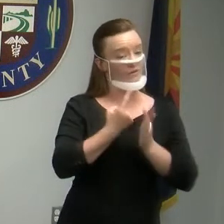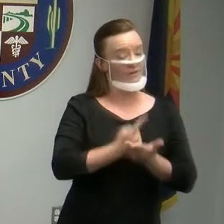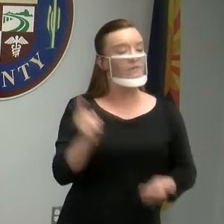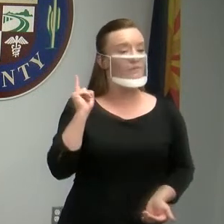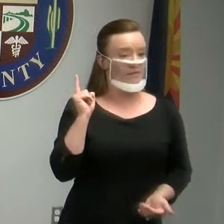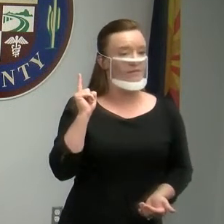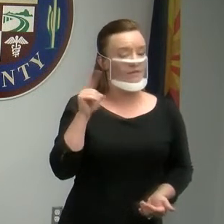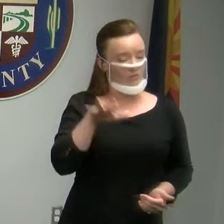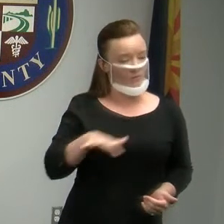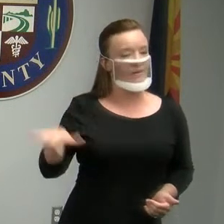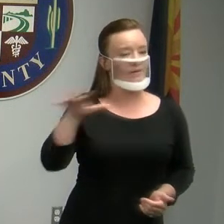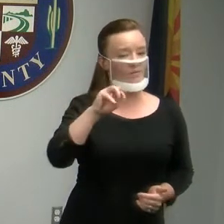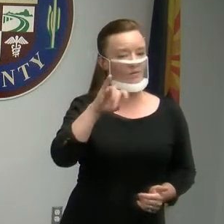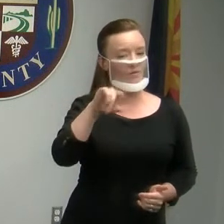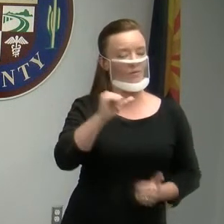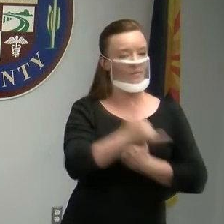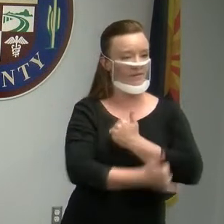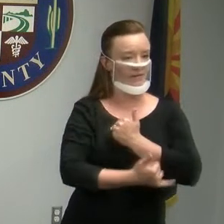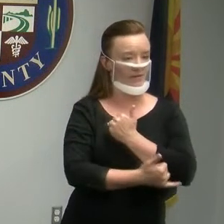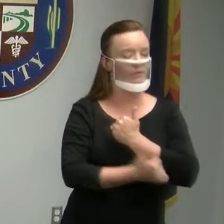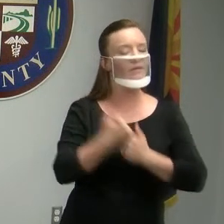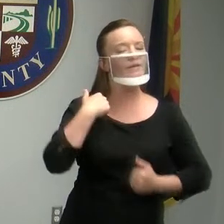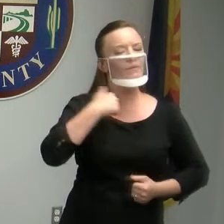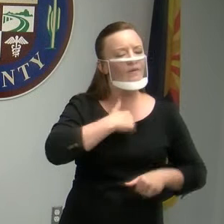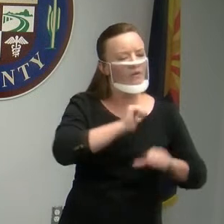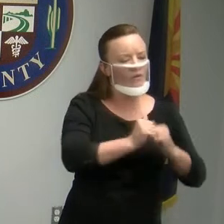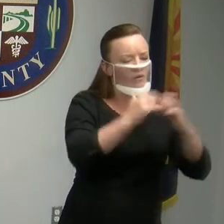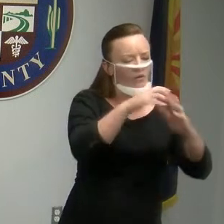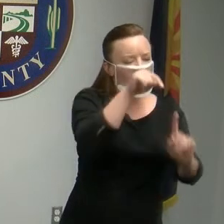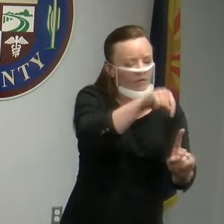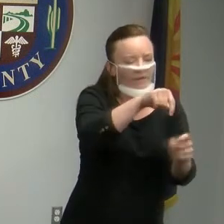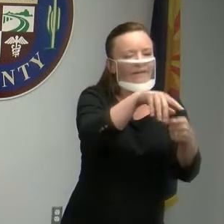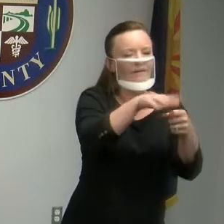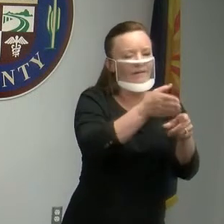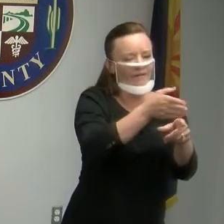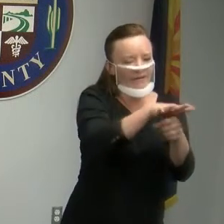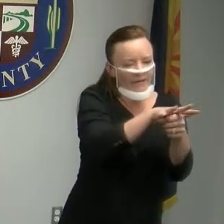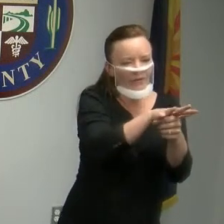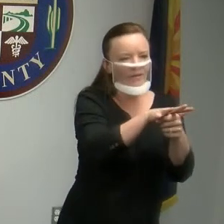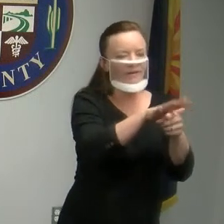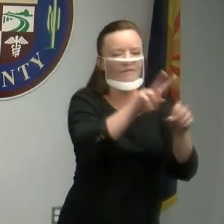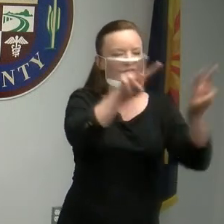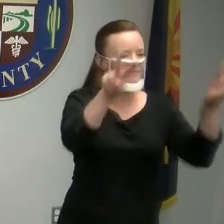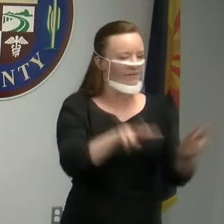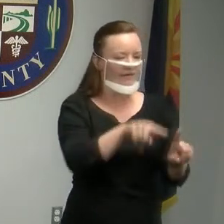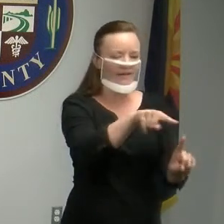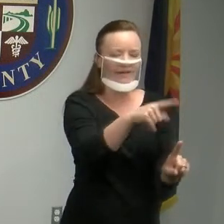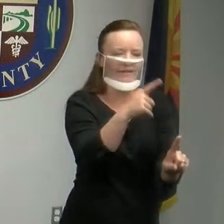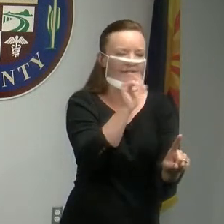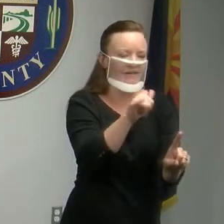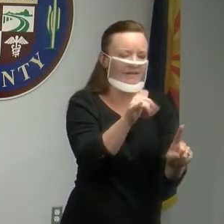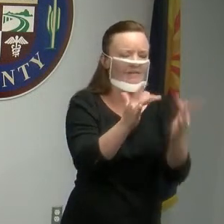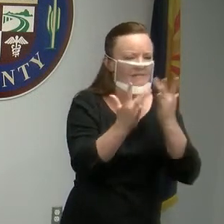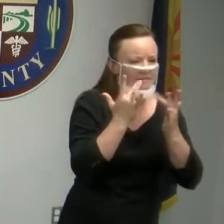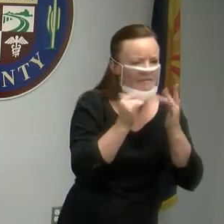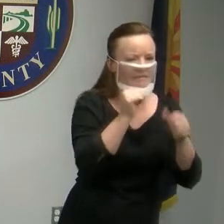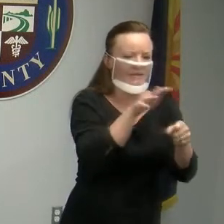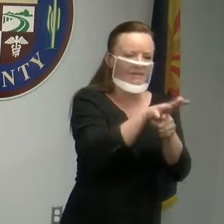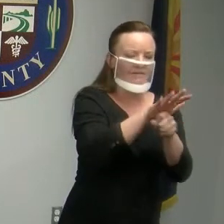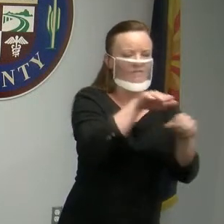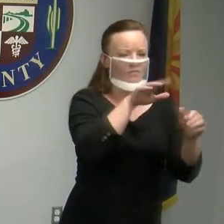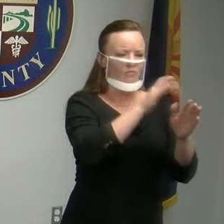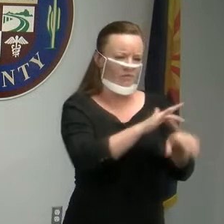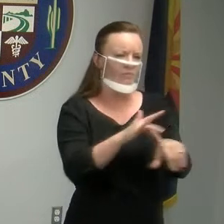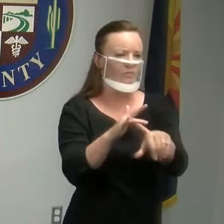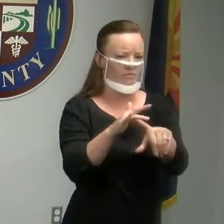We are targeting areas of the valley, however, that really are populated with underserved populations. So we are specifically going